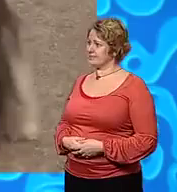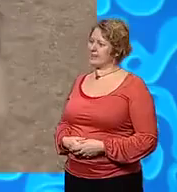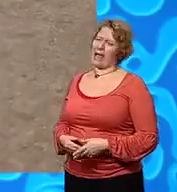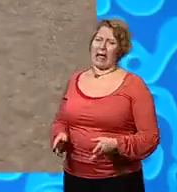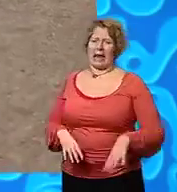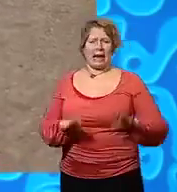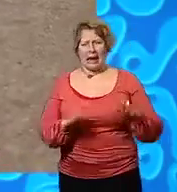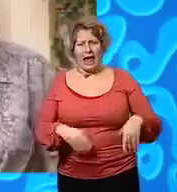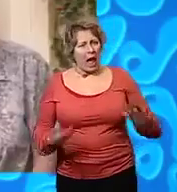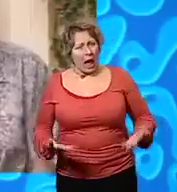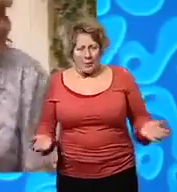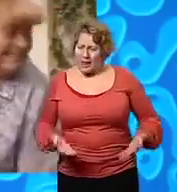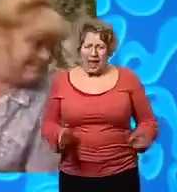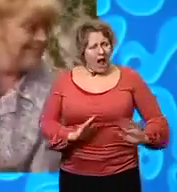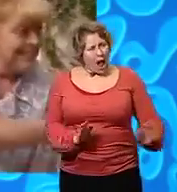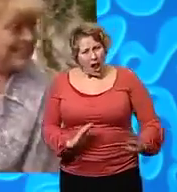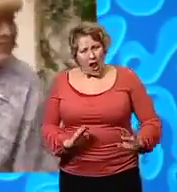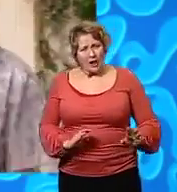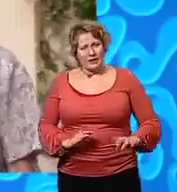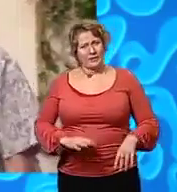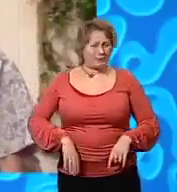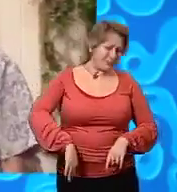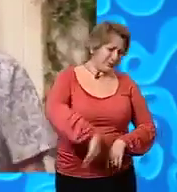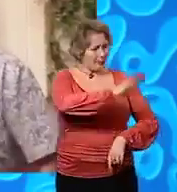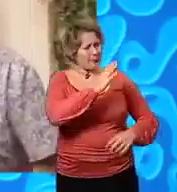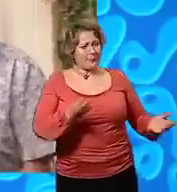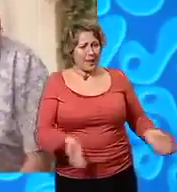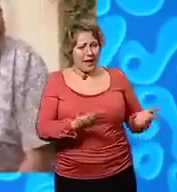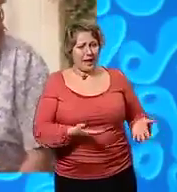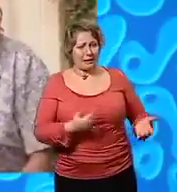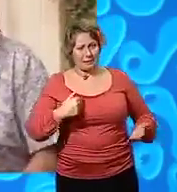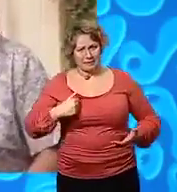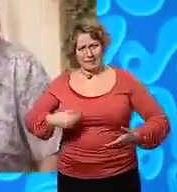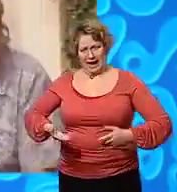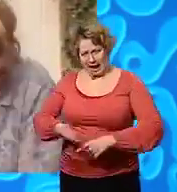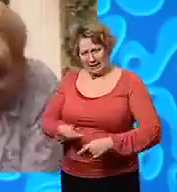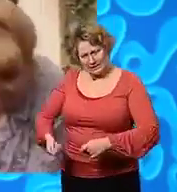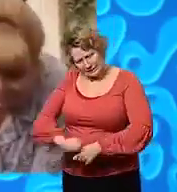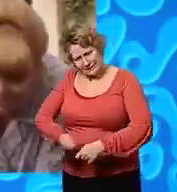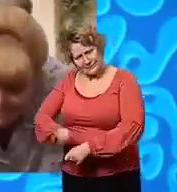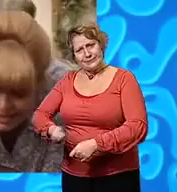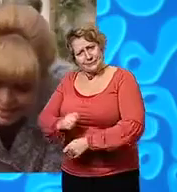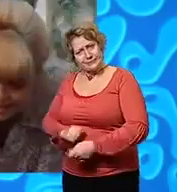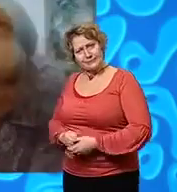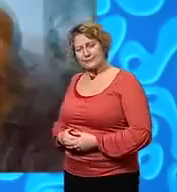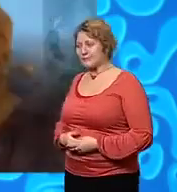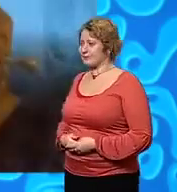Not now, Pippin. Go and play. I need to finish my gardening.